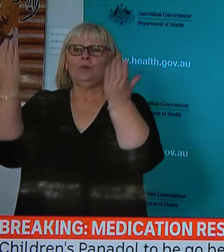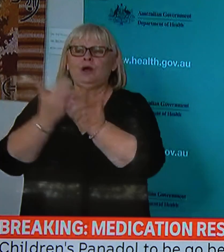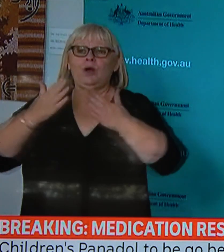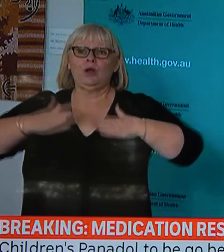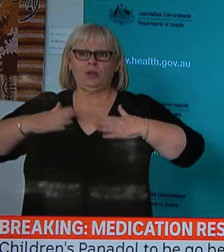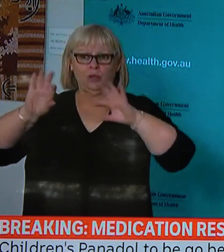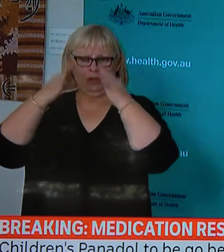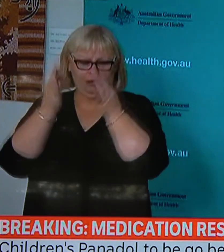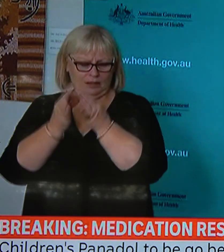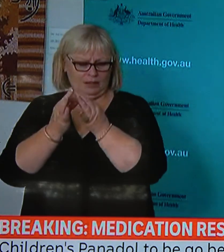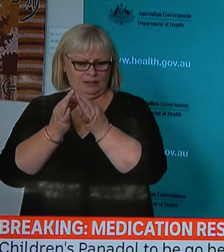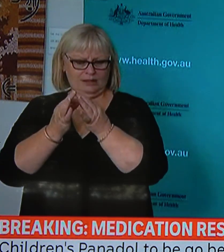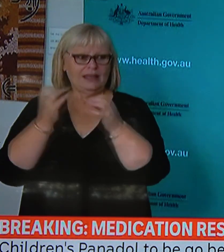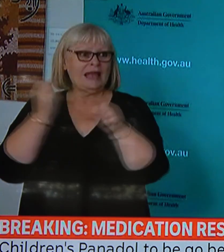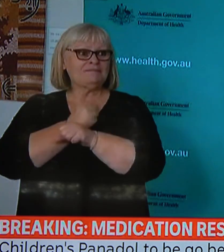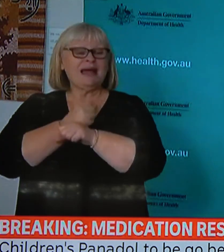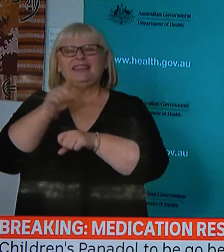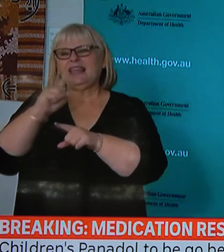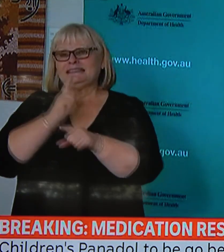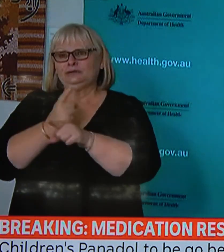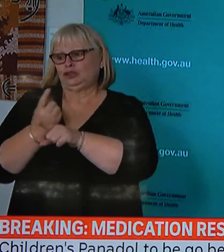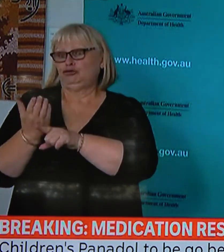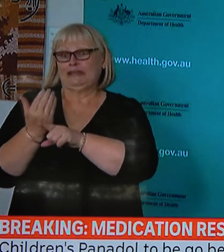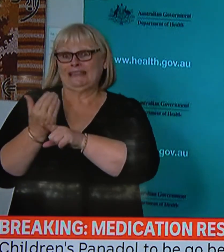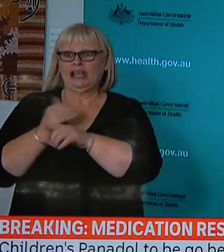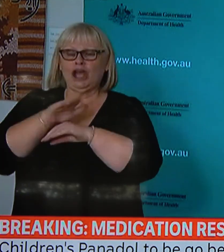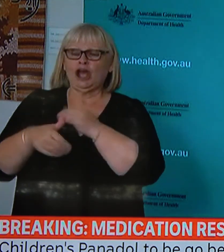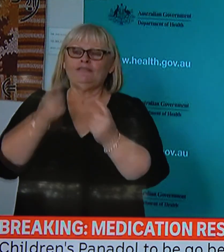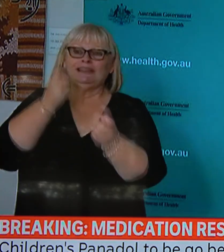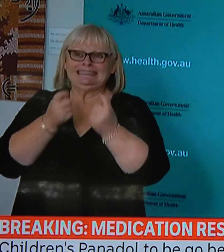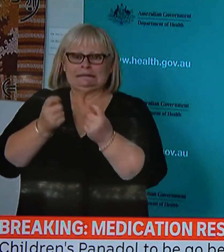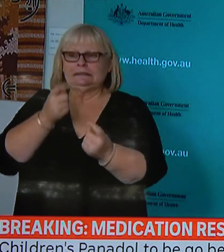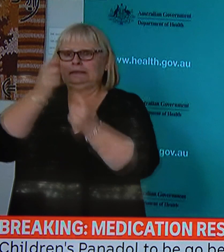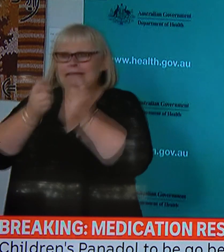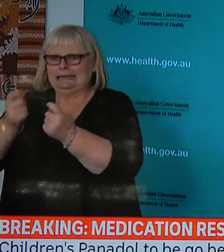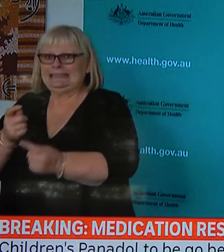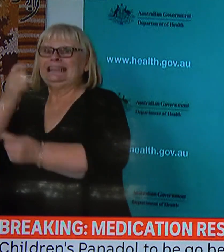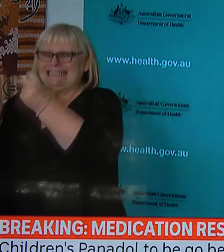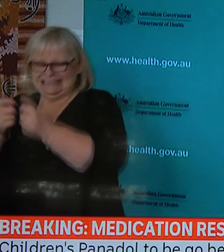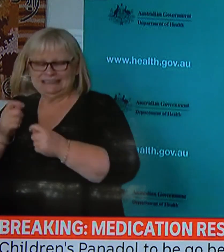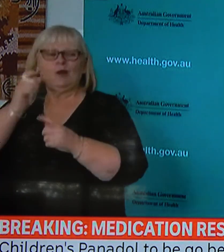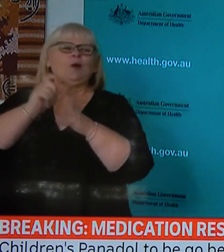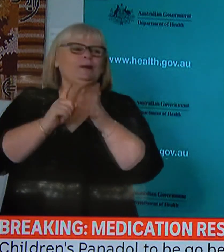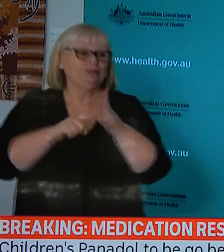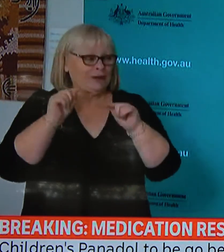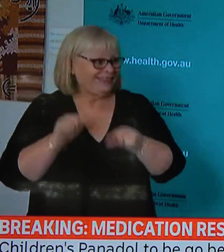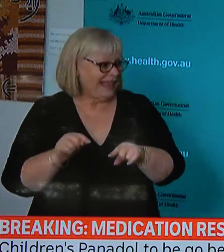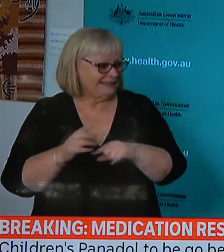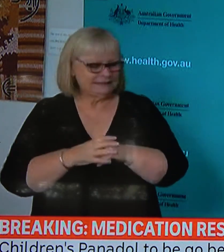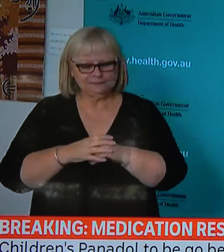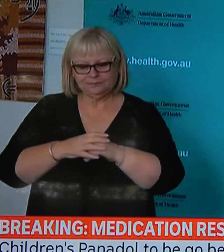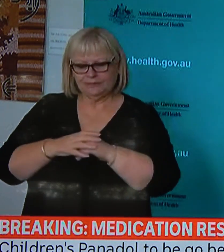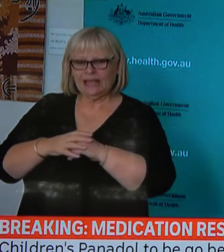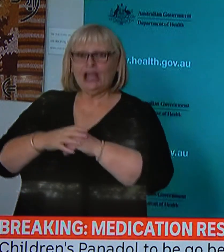Organization made that statement in recent days about test, and that's exactly what we're doing. We're still on